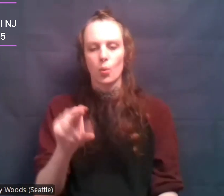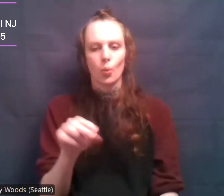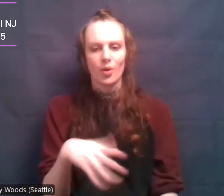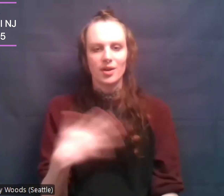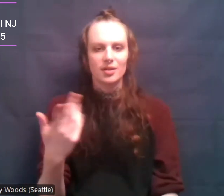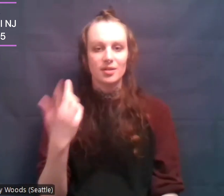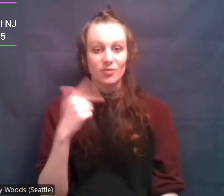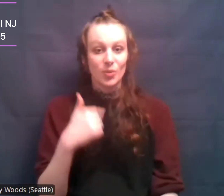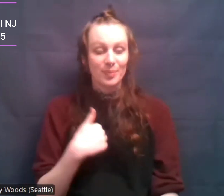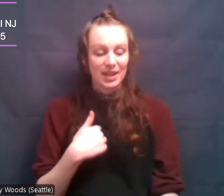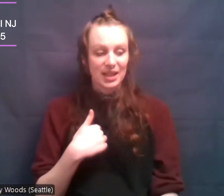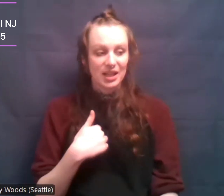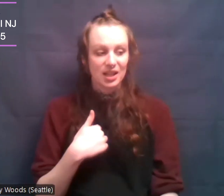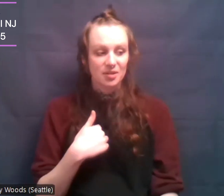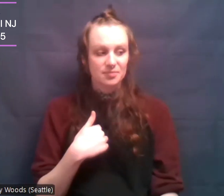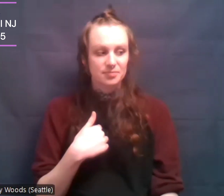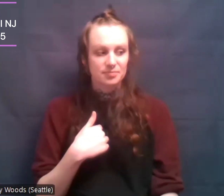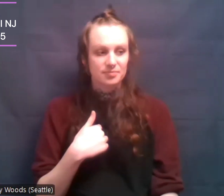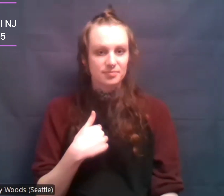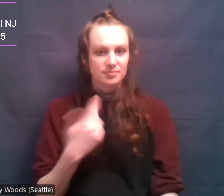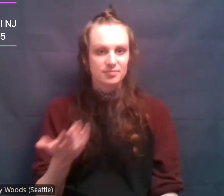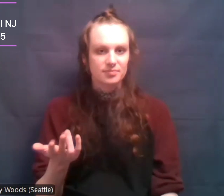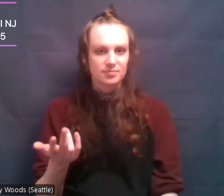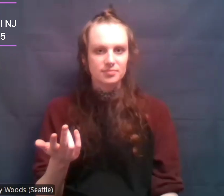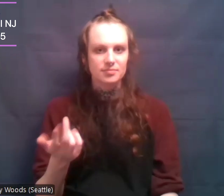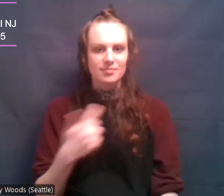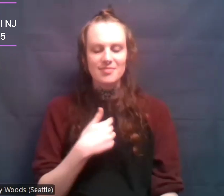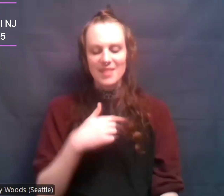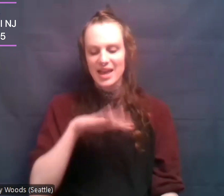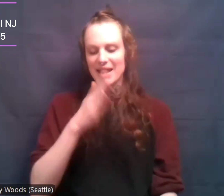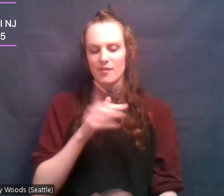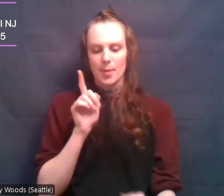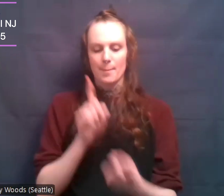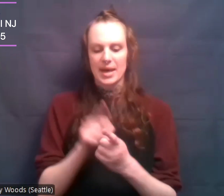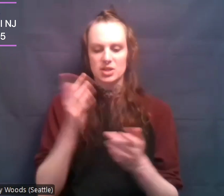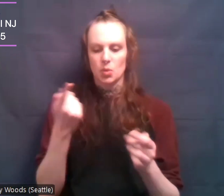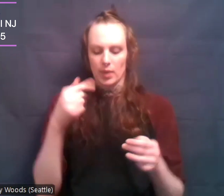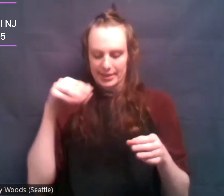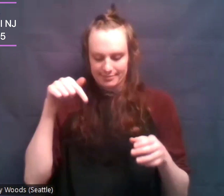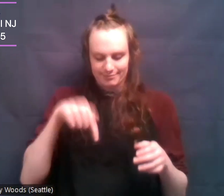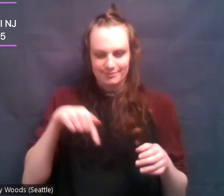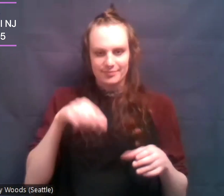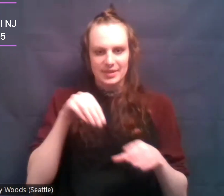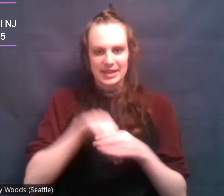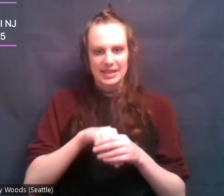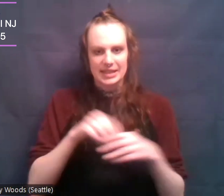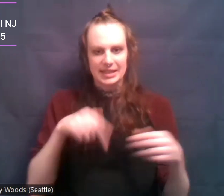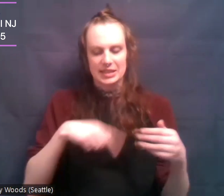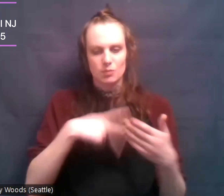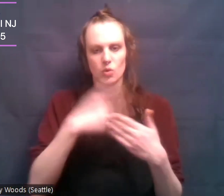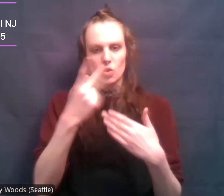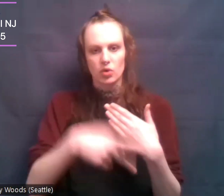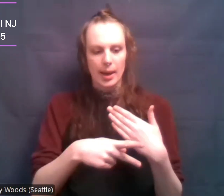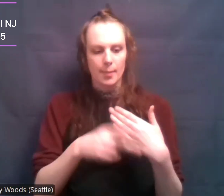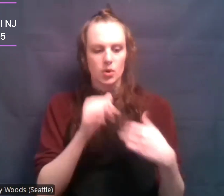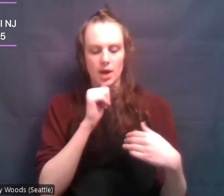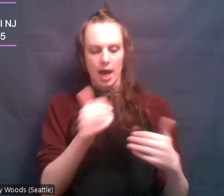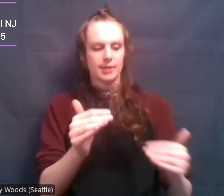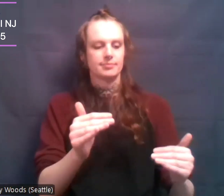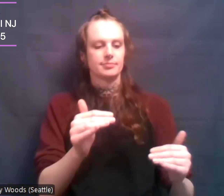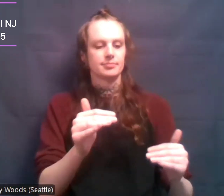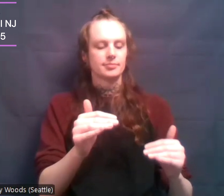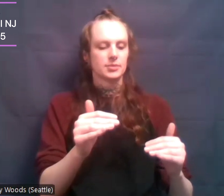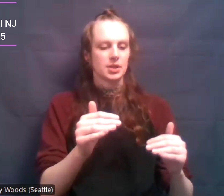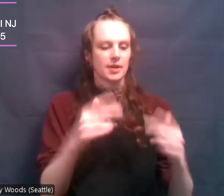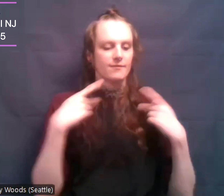think I've met somebody in this program whose needs haven't been met. And that's by, you know, spiritually and physically, you know.